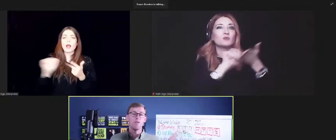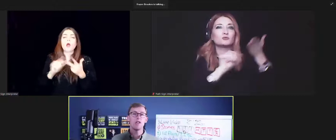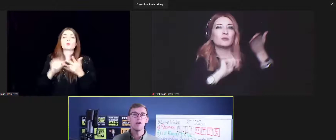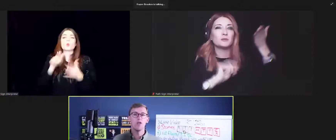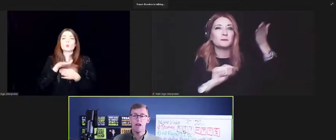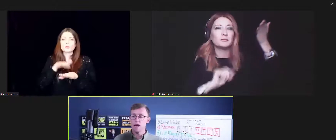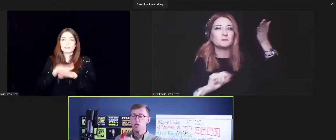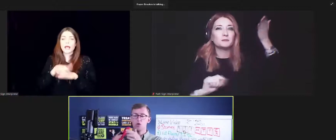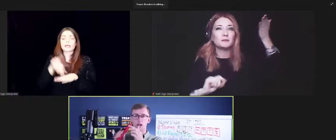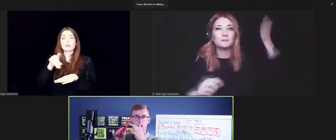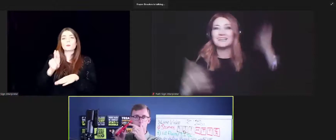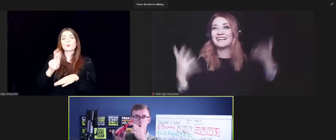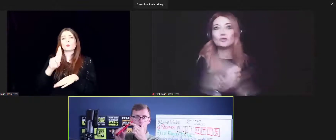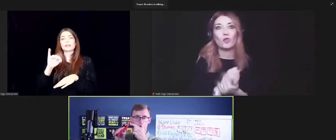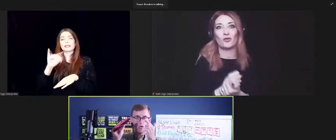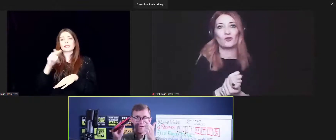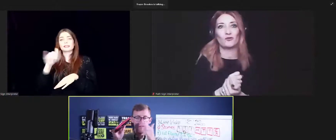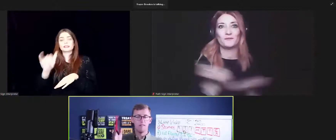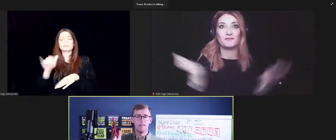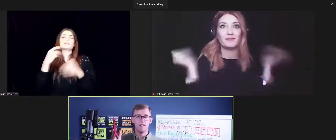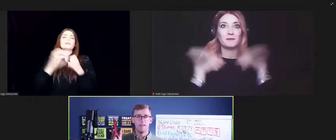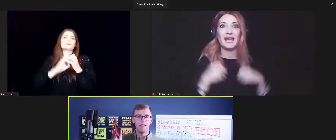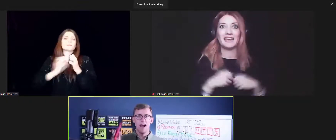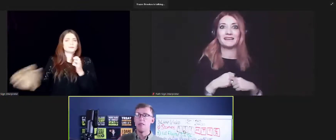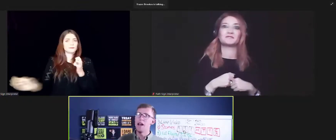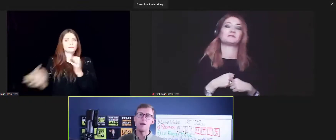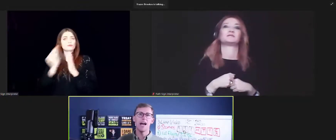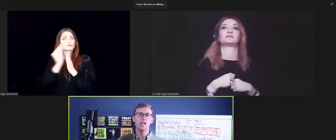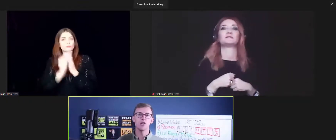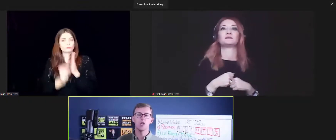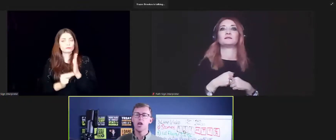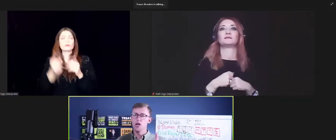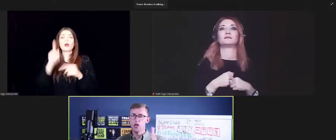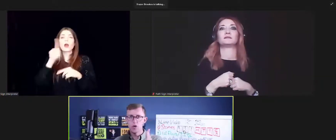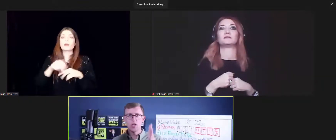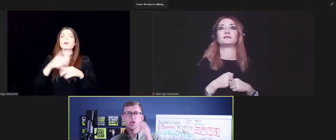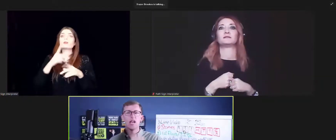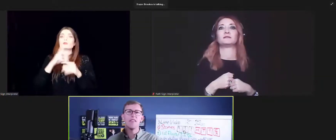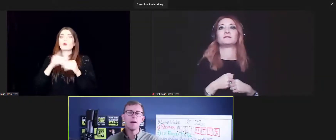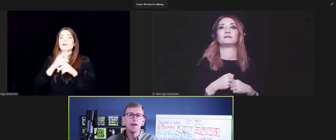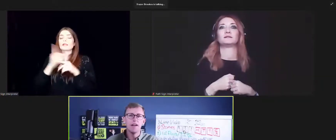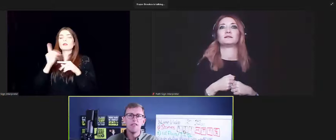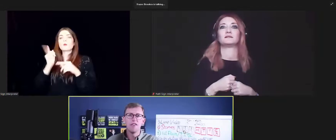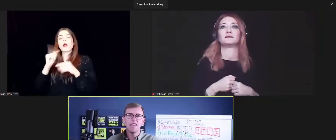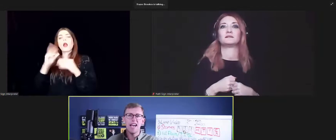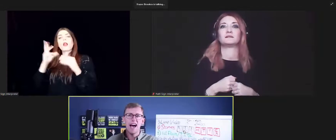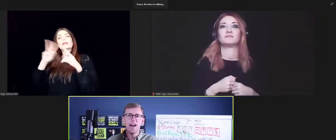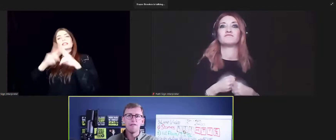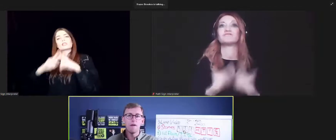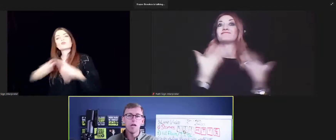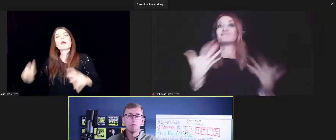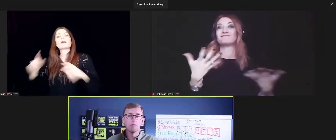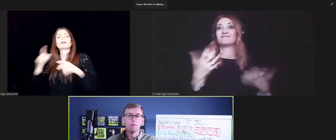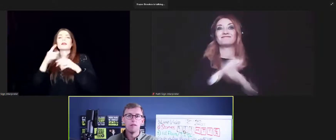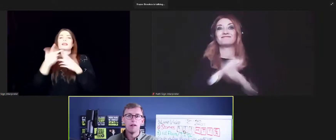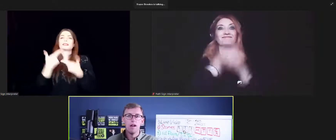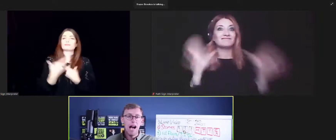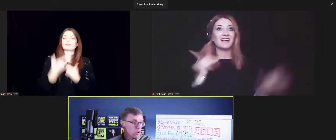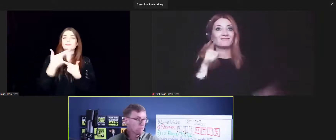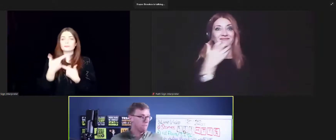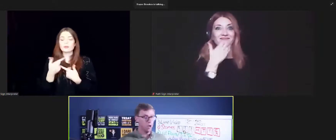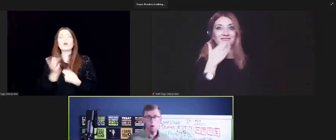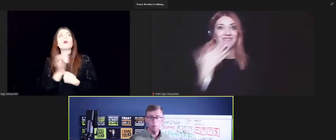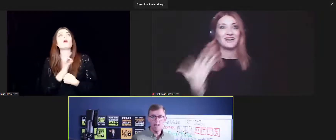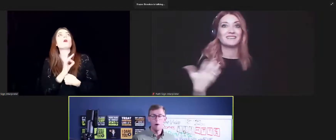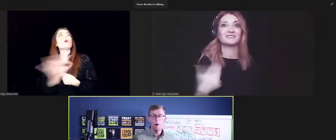find it, research it, screenshot, and then when anyone asks, you can send them the photo. and you